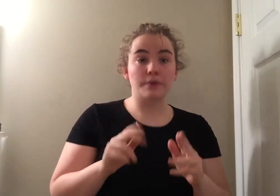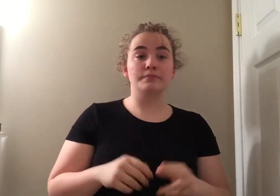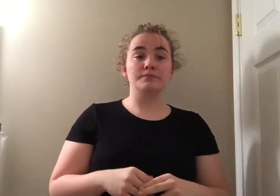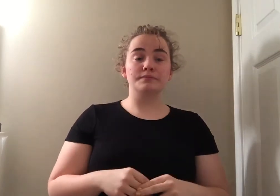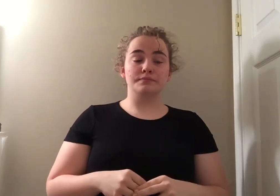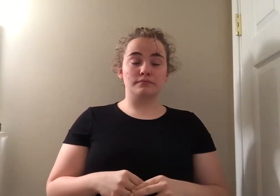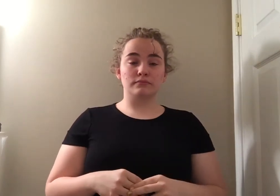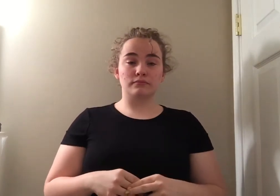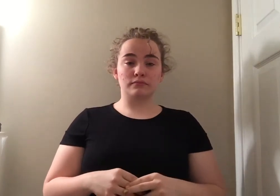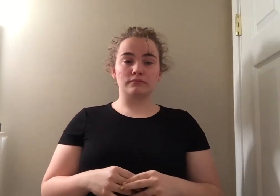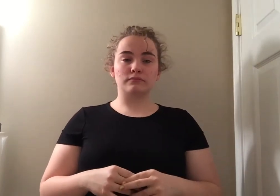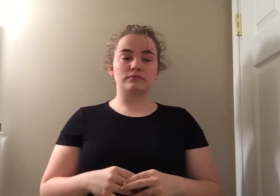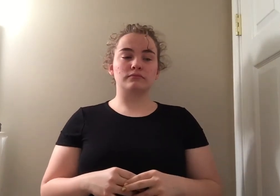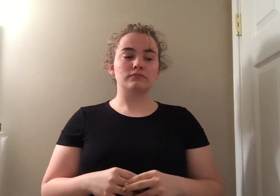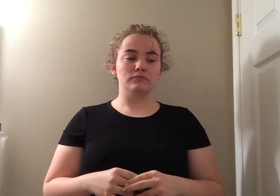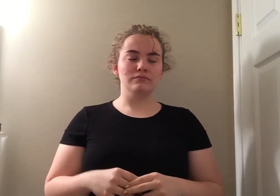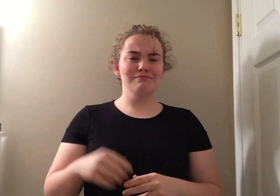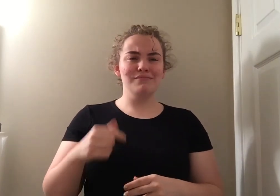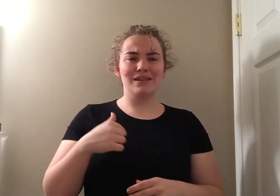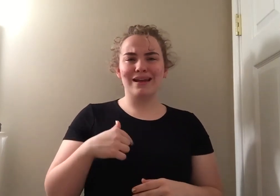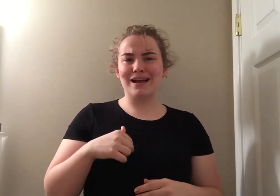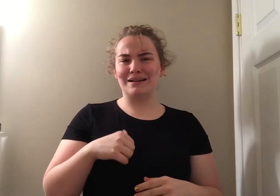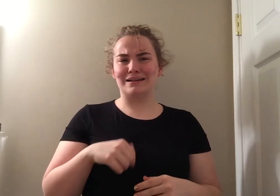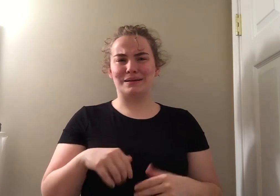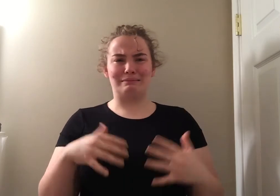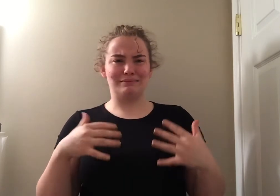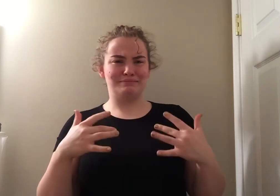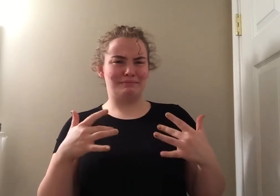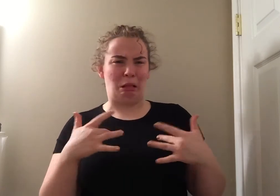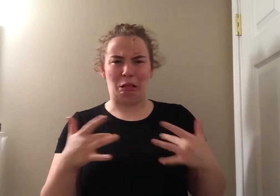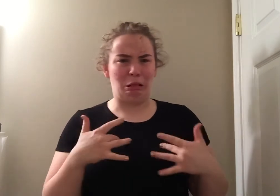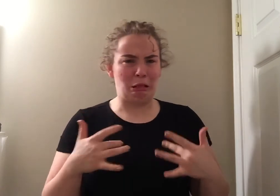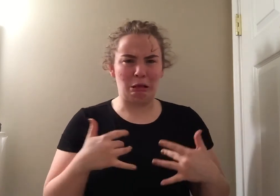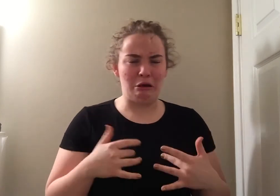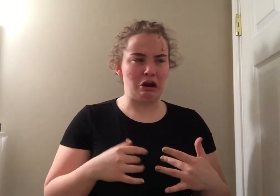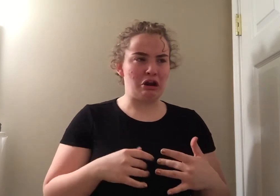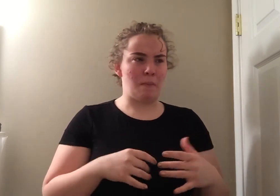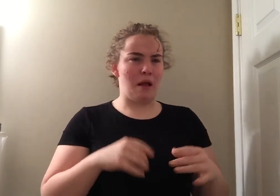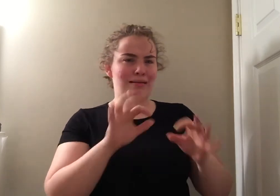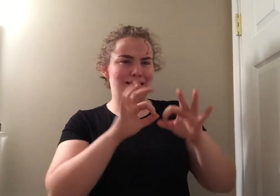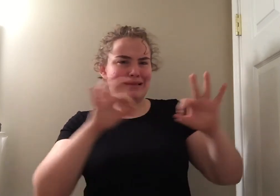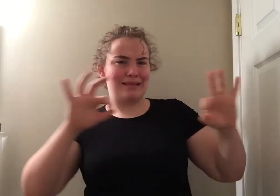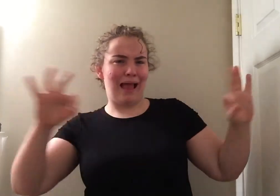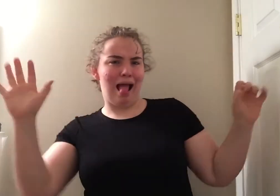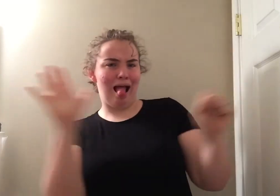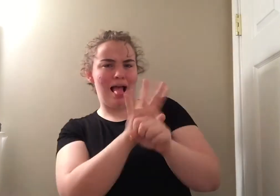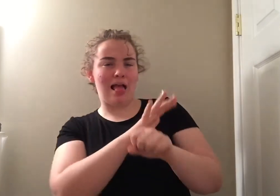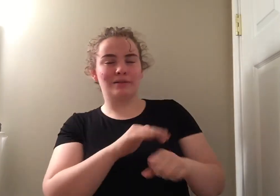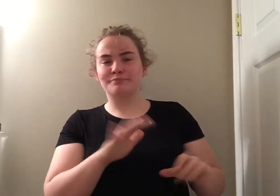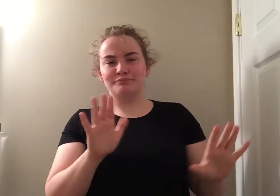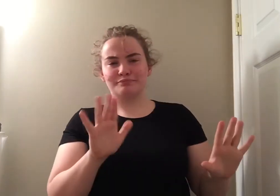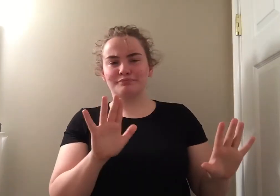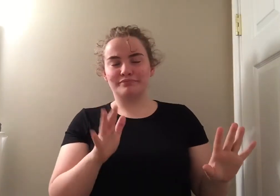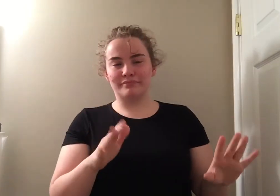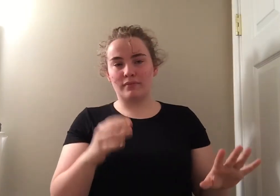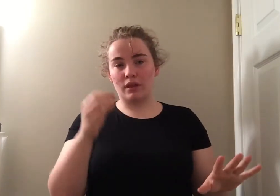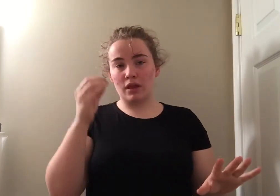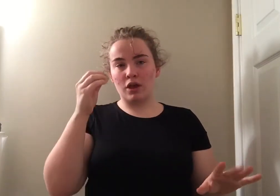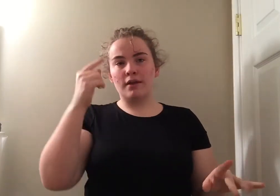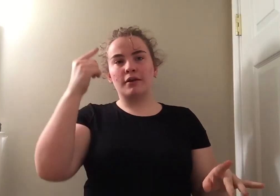It's a quick job. I'm not worried about complete sentences right now. We're really just trying to get our thoughts out. There'll be a time later that